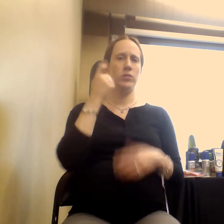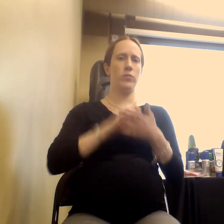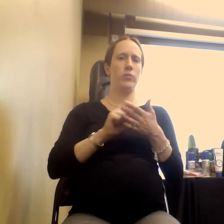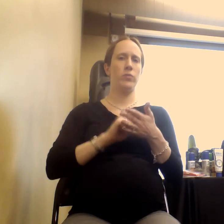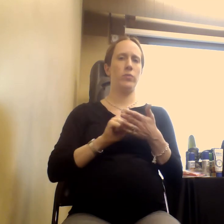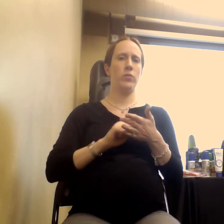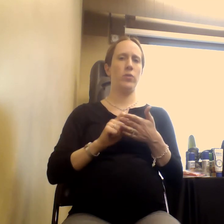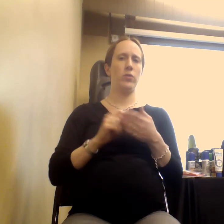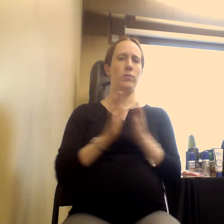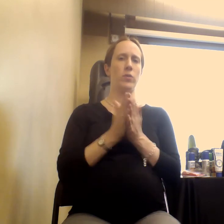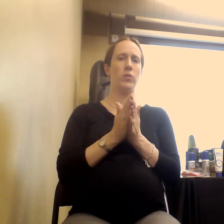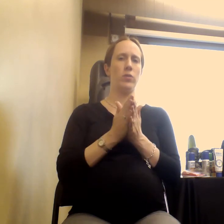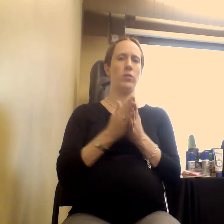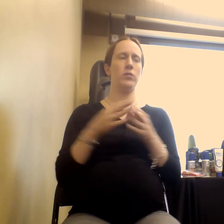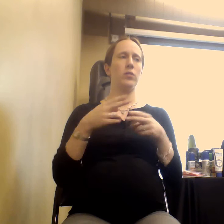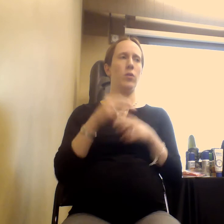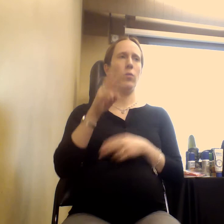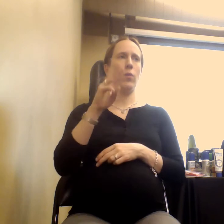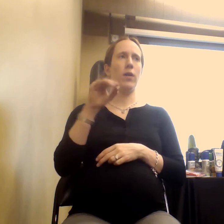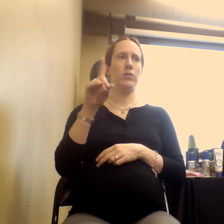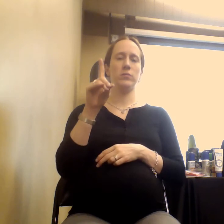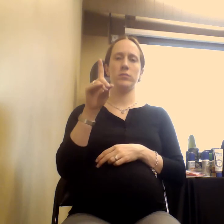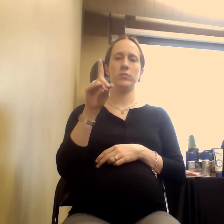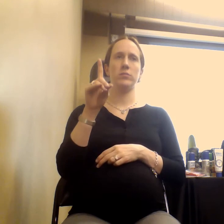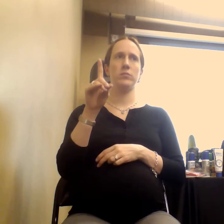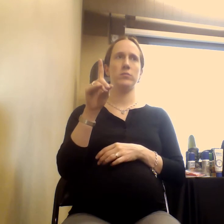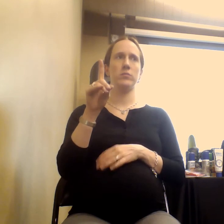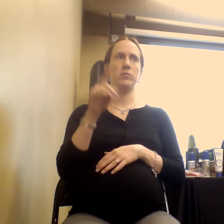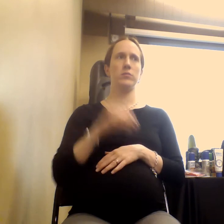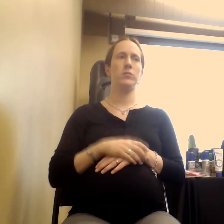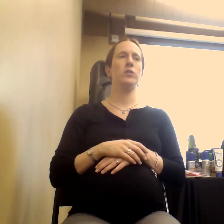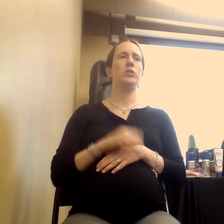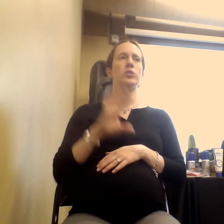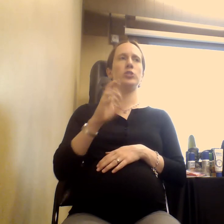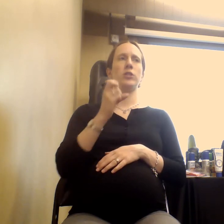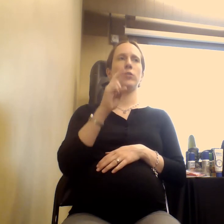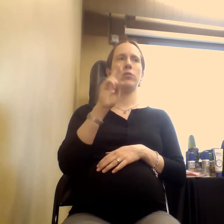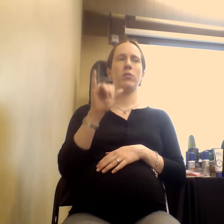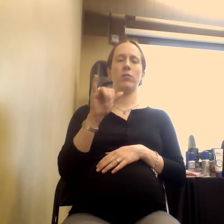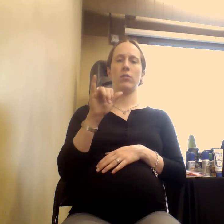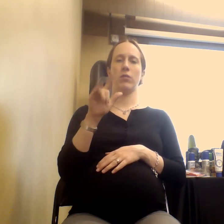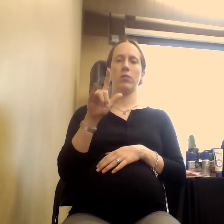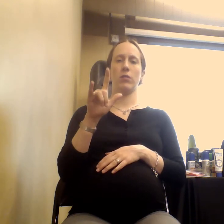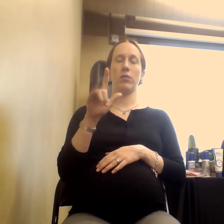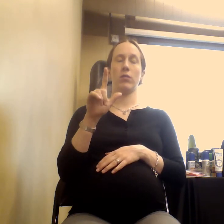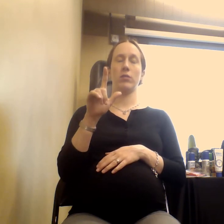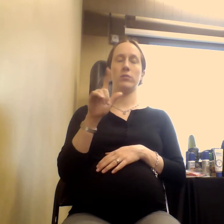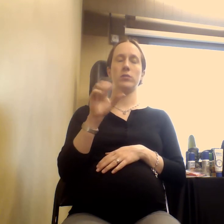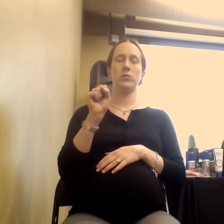very famous, and they recently made a movie about it. Cheryl Stray. Cheryl Stray. Great book.